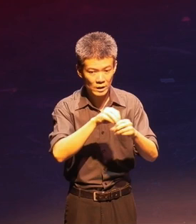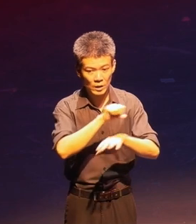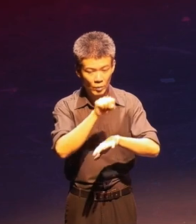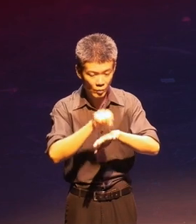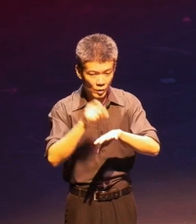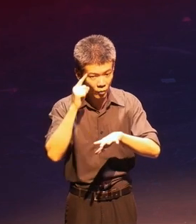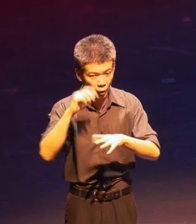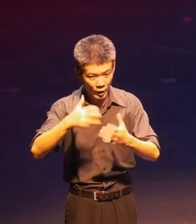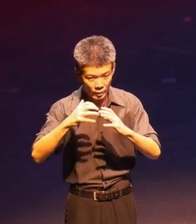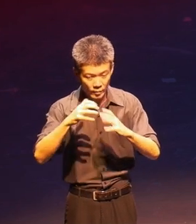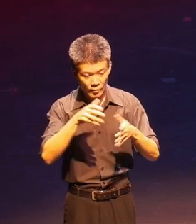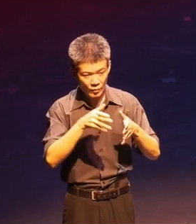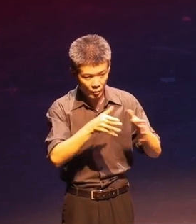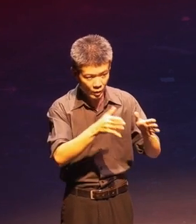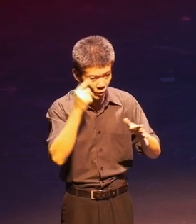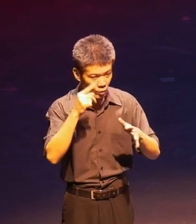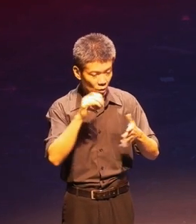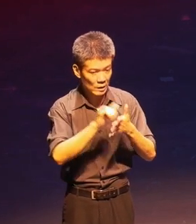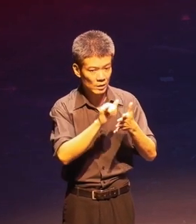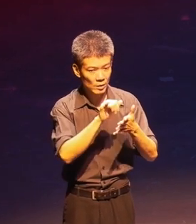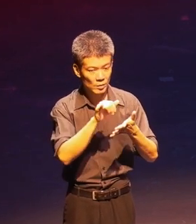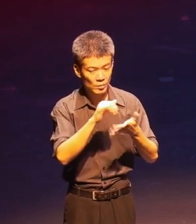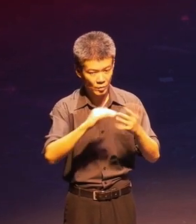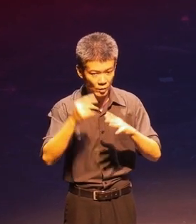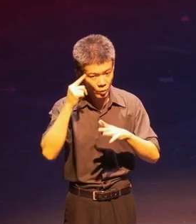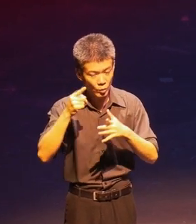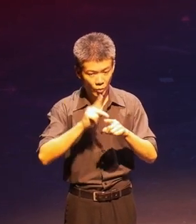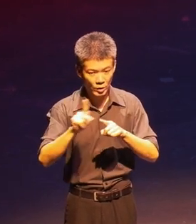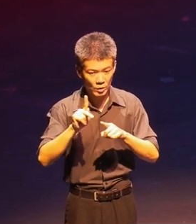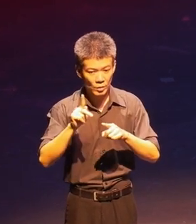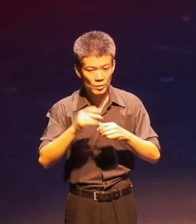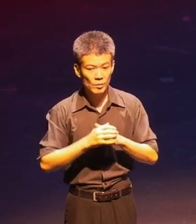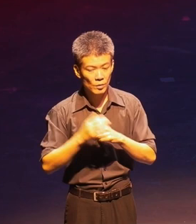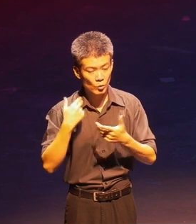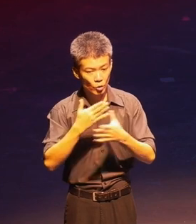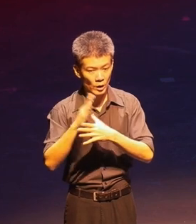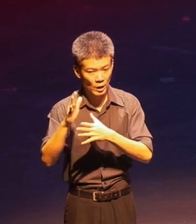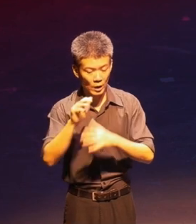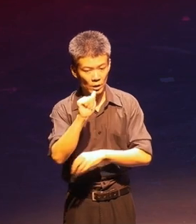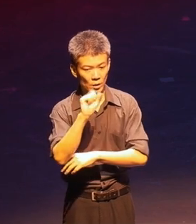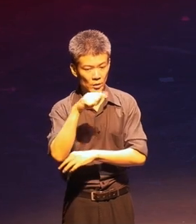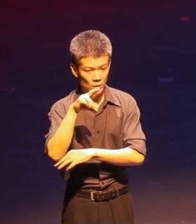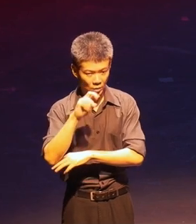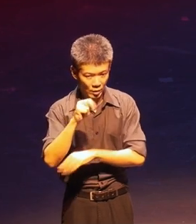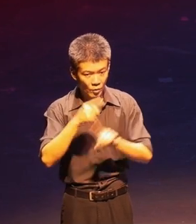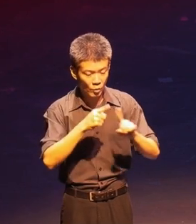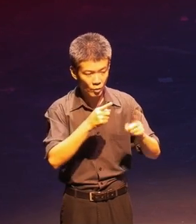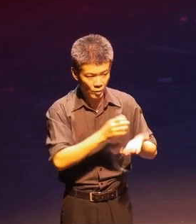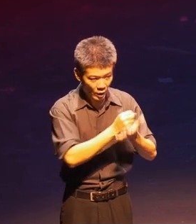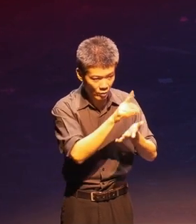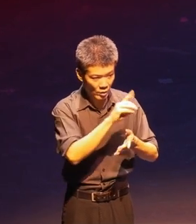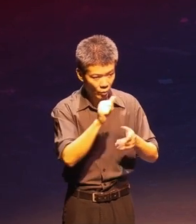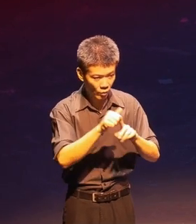Singapore by establishing pathways for persons with disabilities to professionalize and to reach their aspirations. From enabling artists